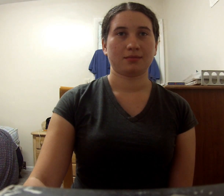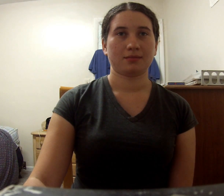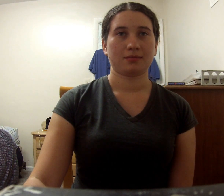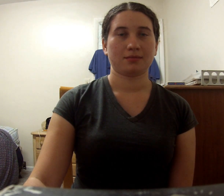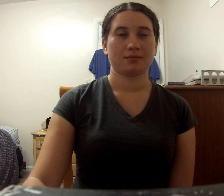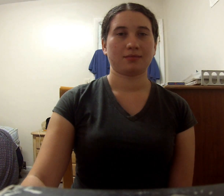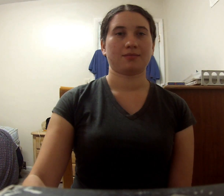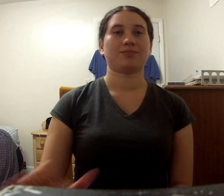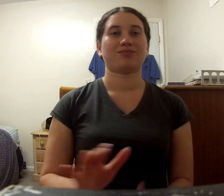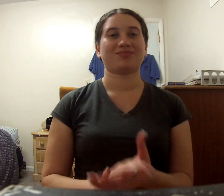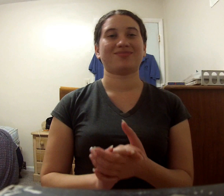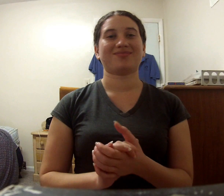in